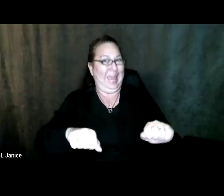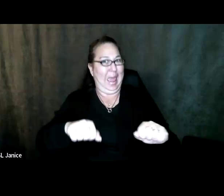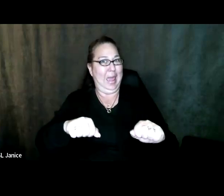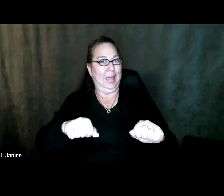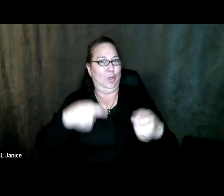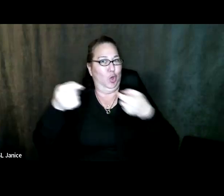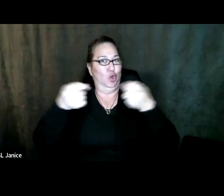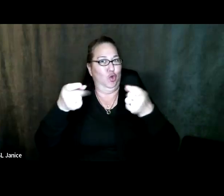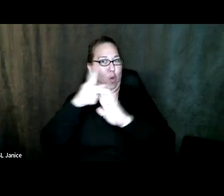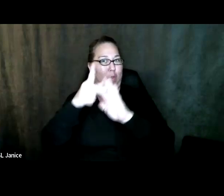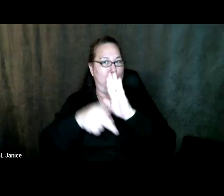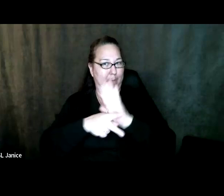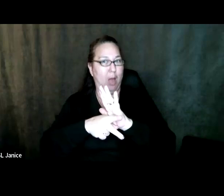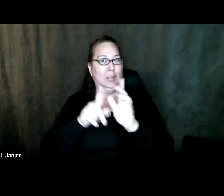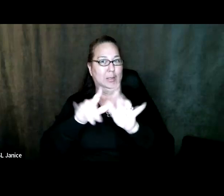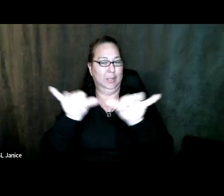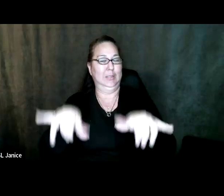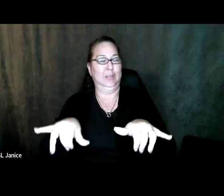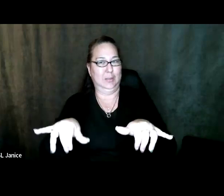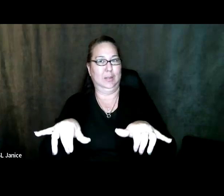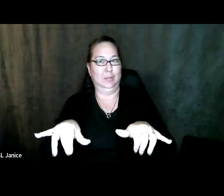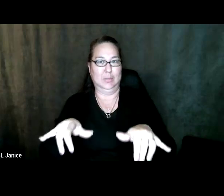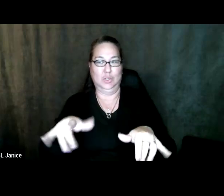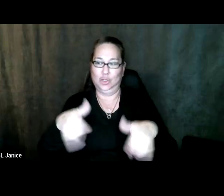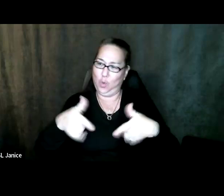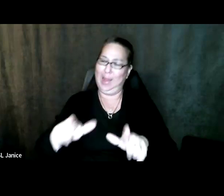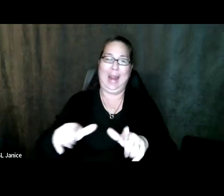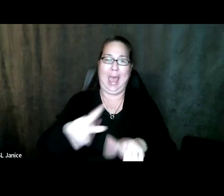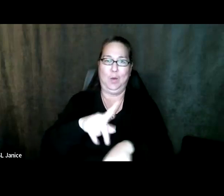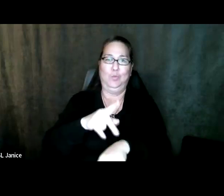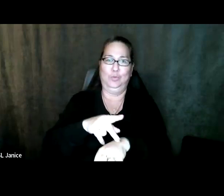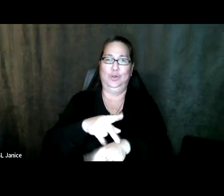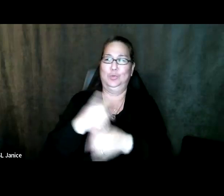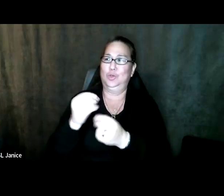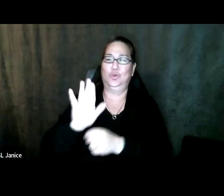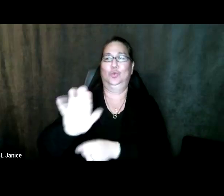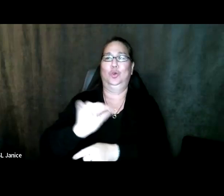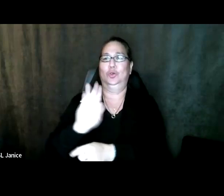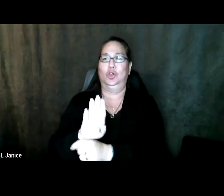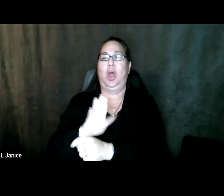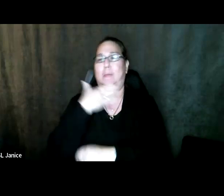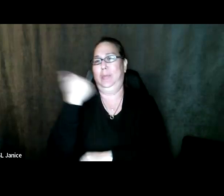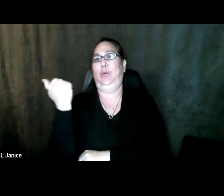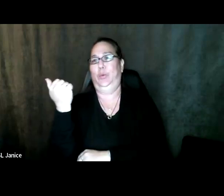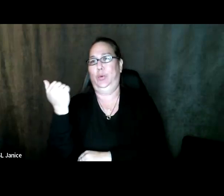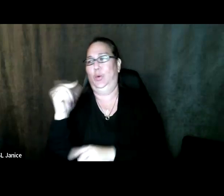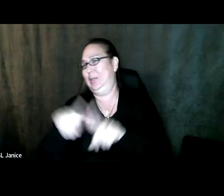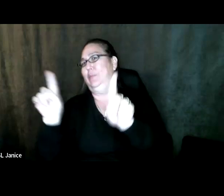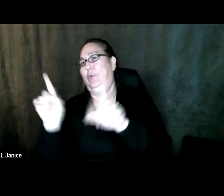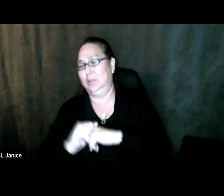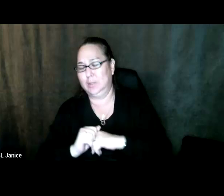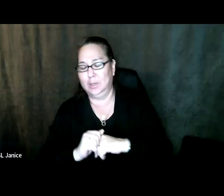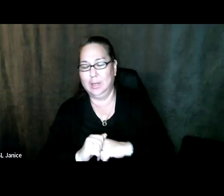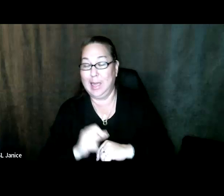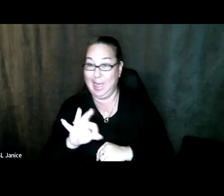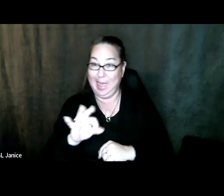that allow principals to do their job differently. And so I am curious, is there anything that you think about that was like, if these things were